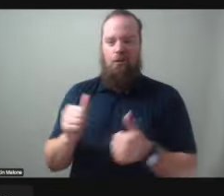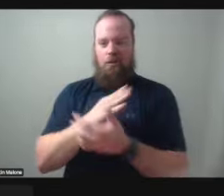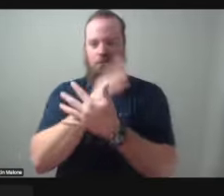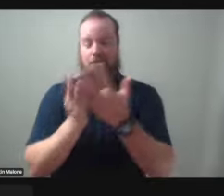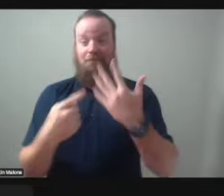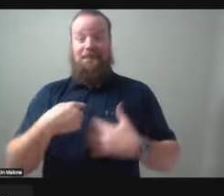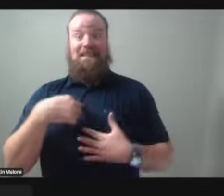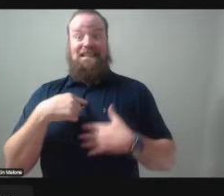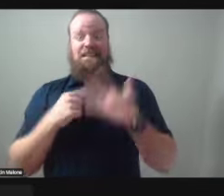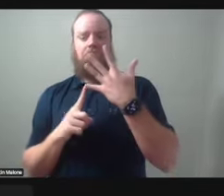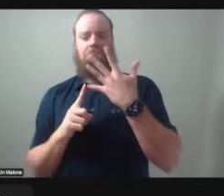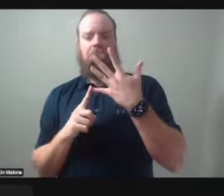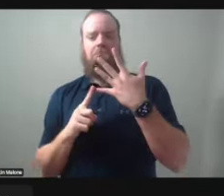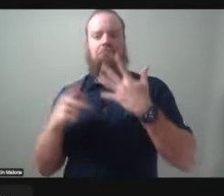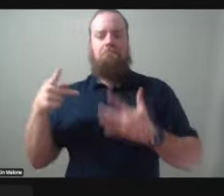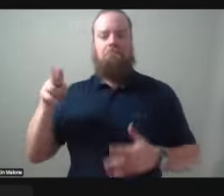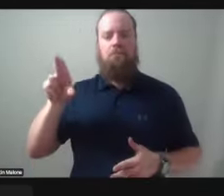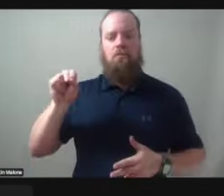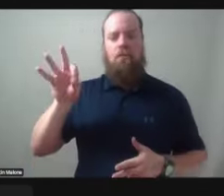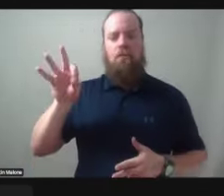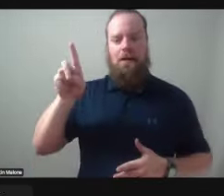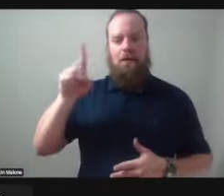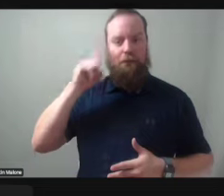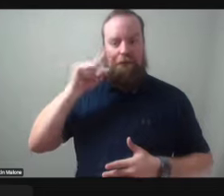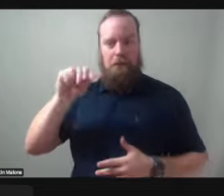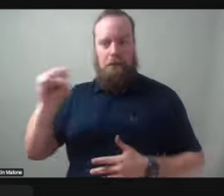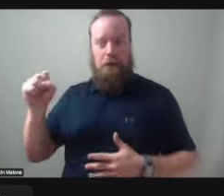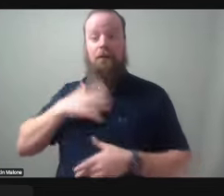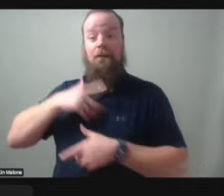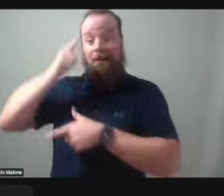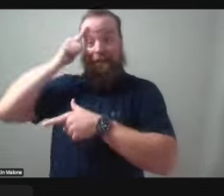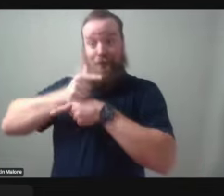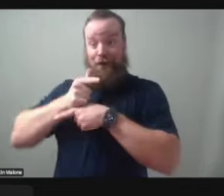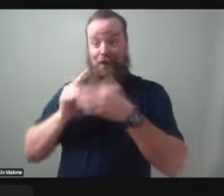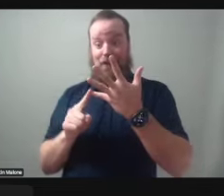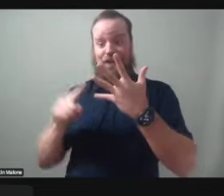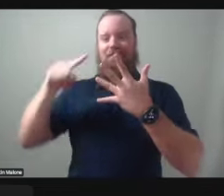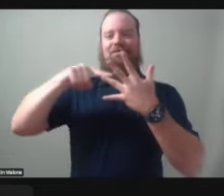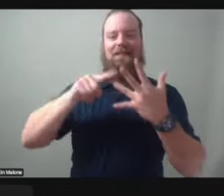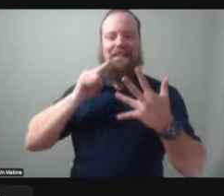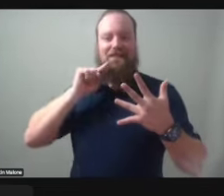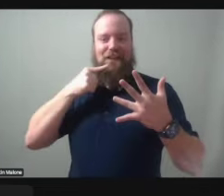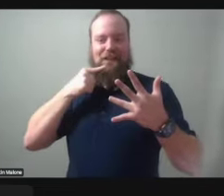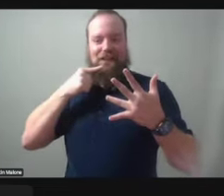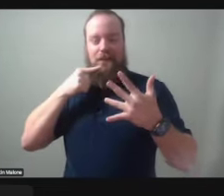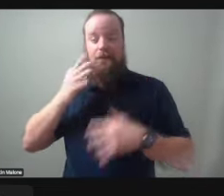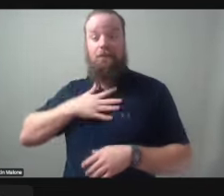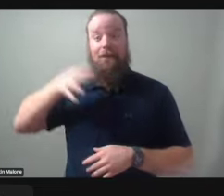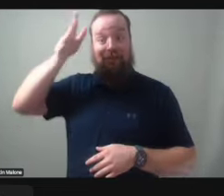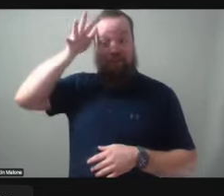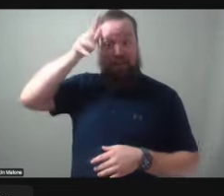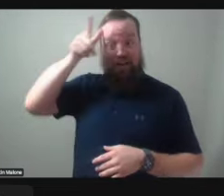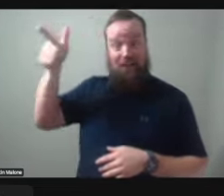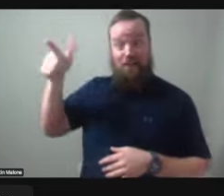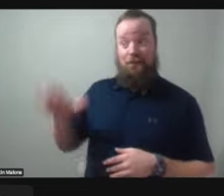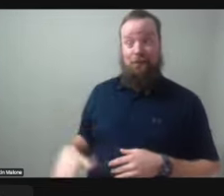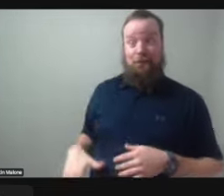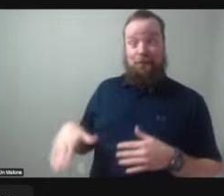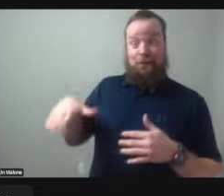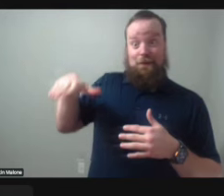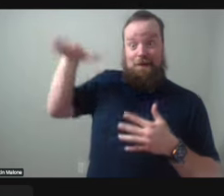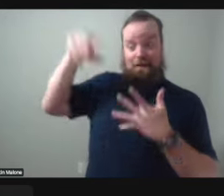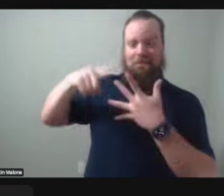to mild, severe, and profound. I myself have a profound hearing loss. My brother